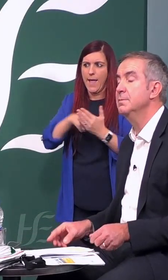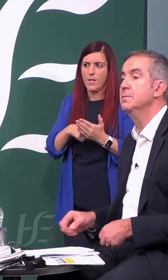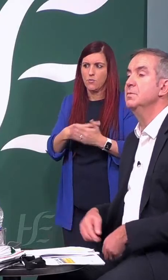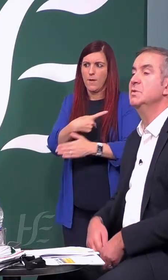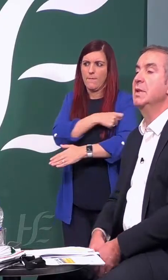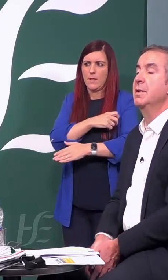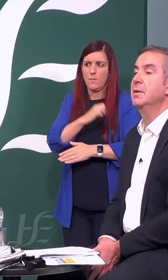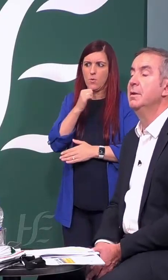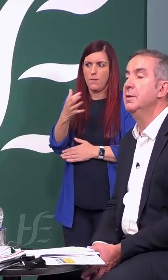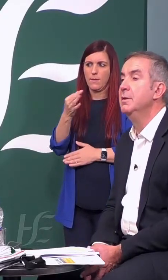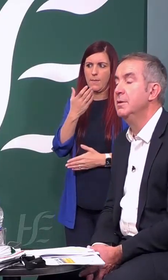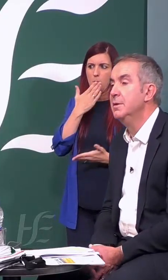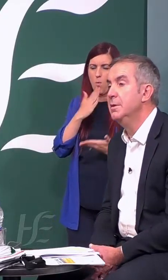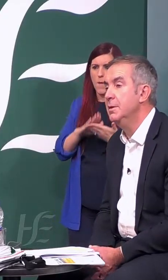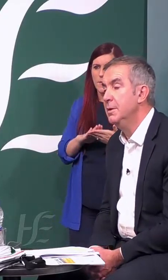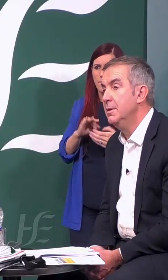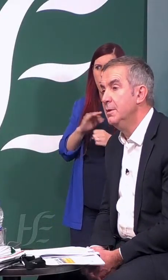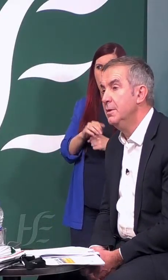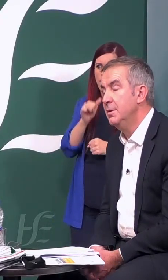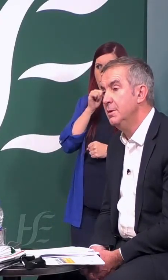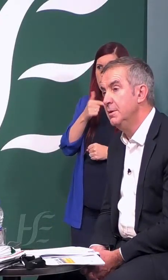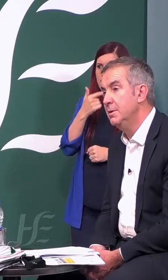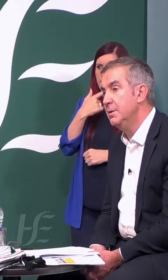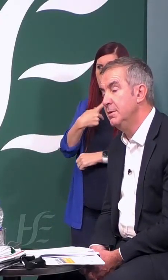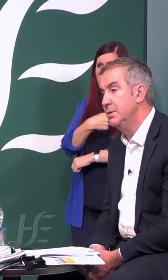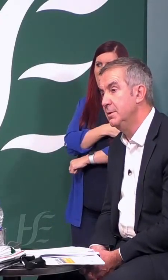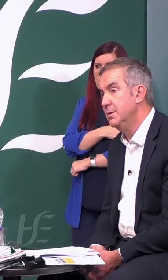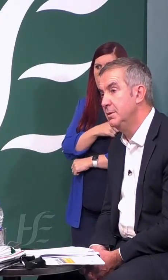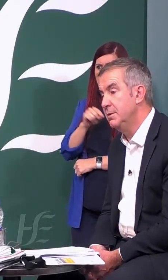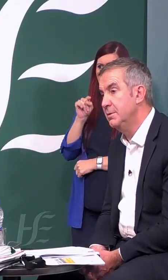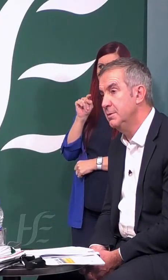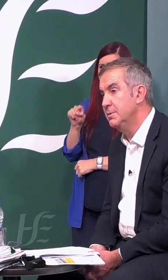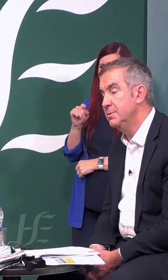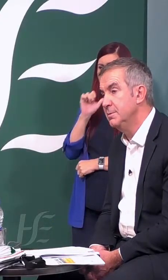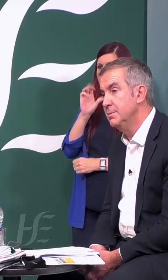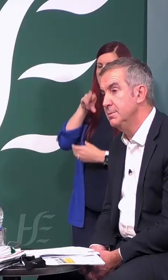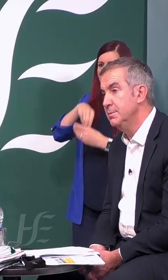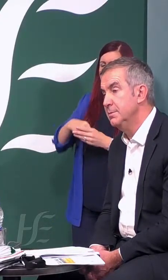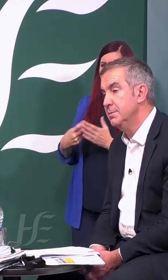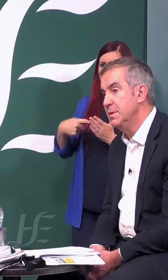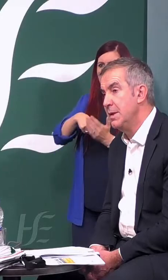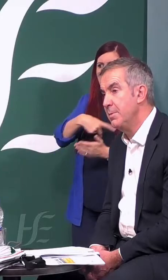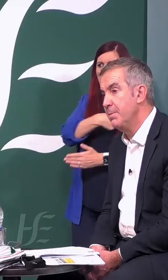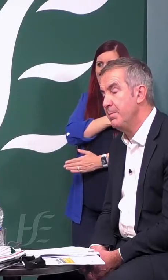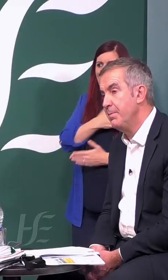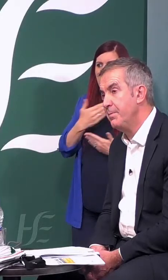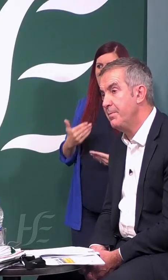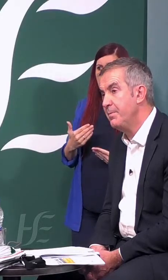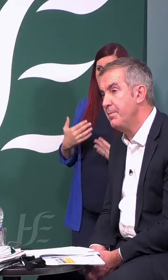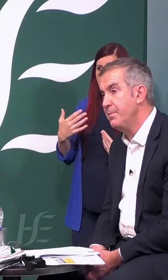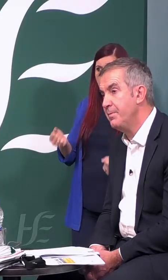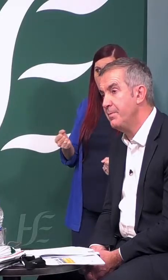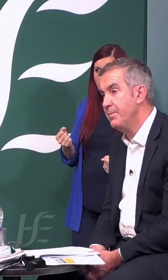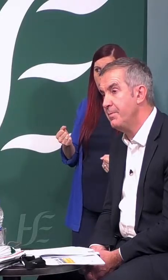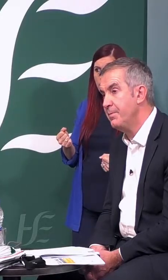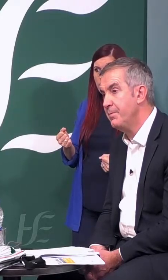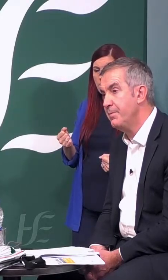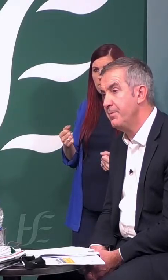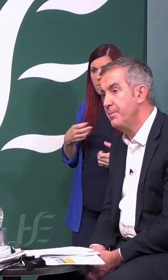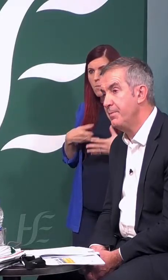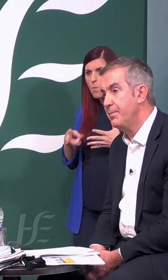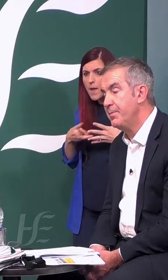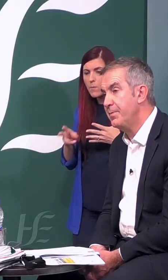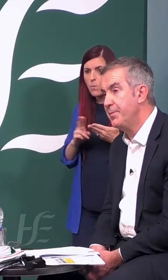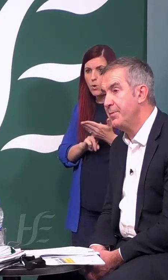the appointments, the first and second doses. They're obviously not part of the booster program at the moment. Is there a plan in place to bring pharmacies into